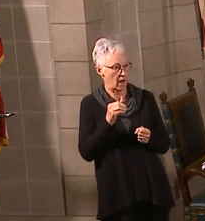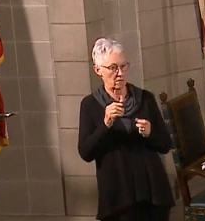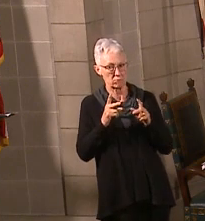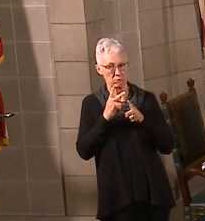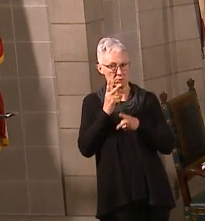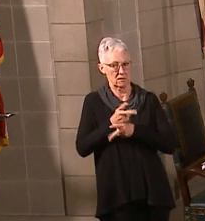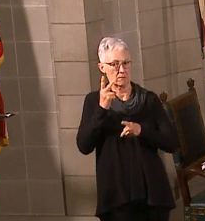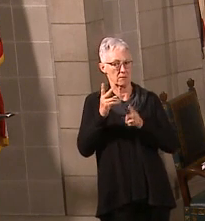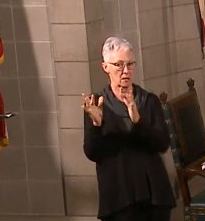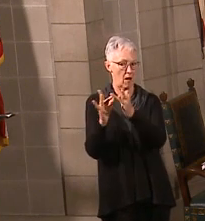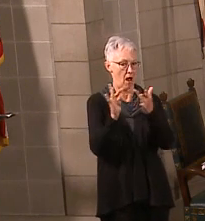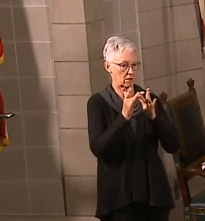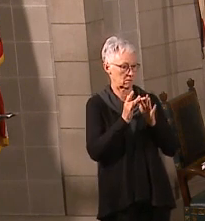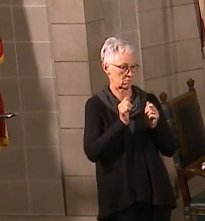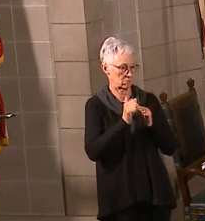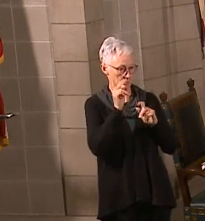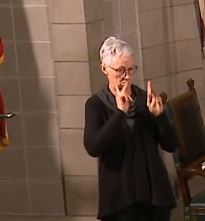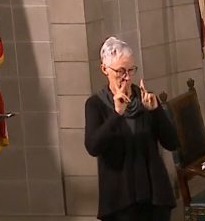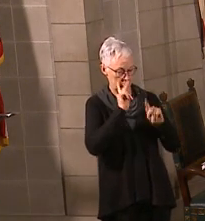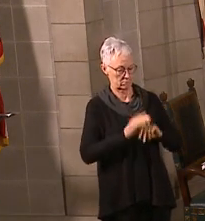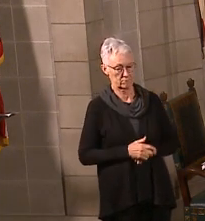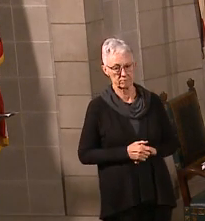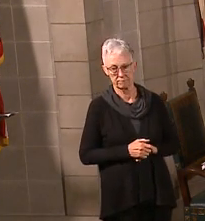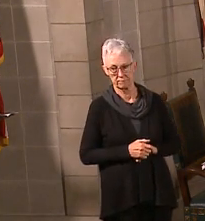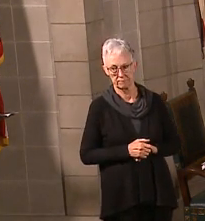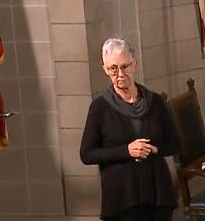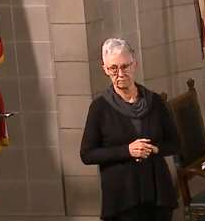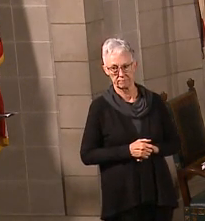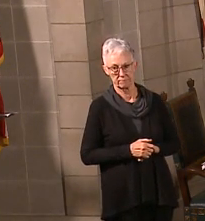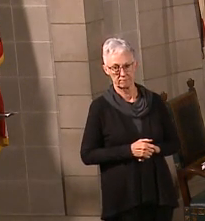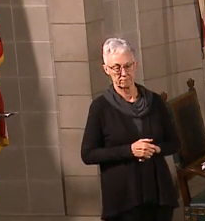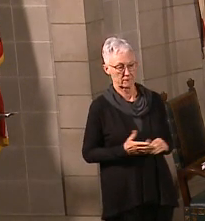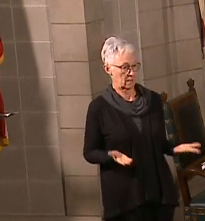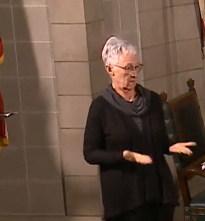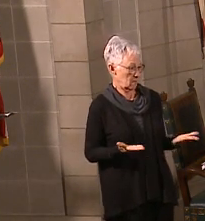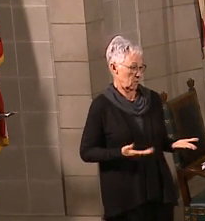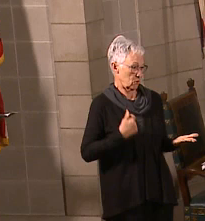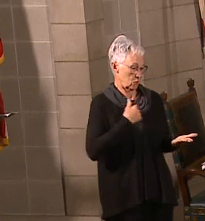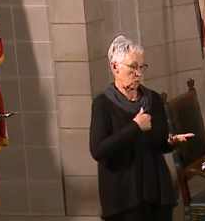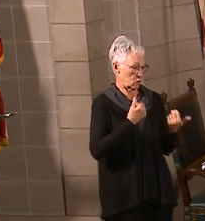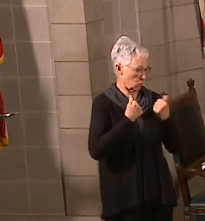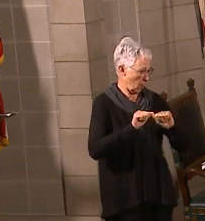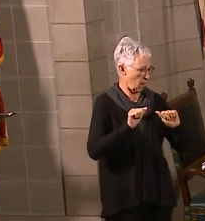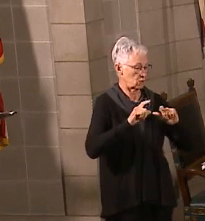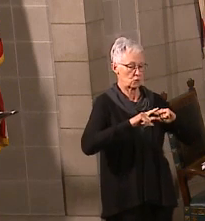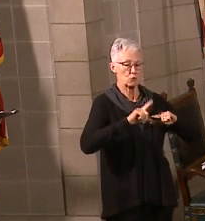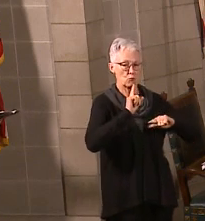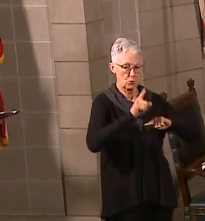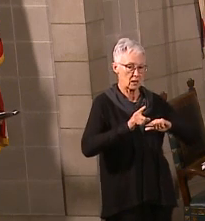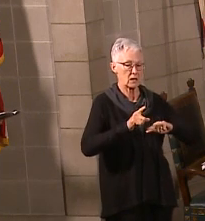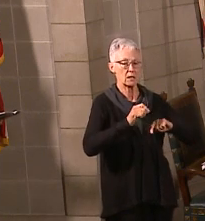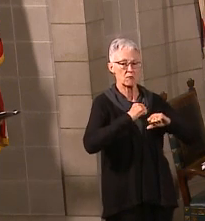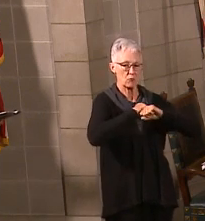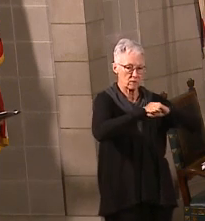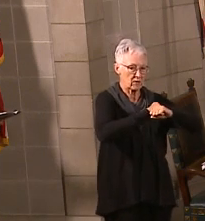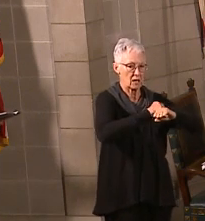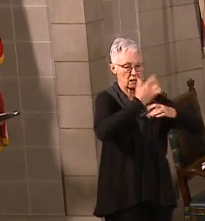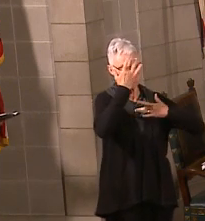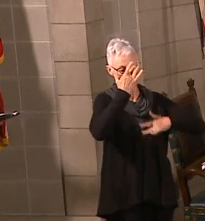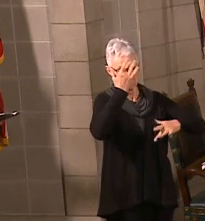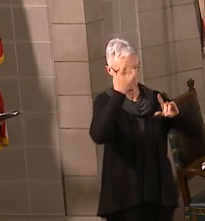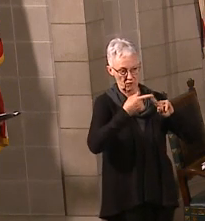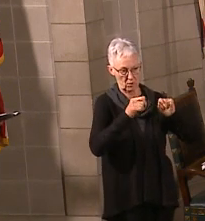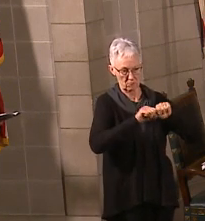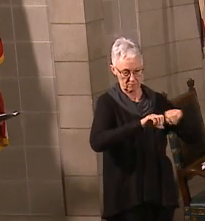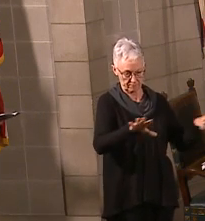fighting the spread of virus in Nebraska, many of you are probably familiar that the CARES Act was passed, that will be providing money to